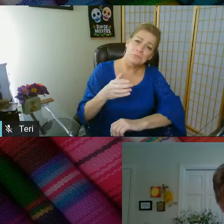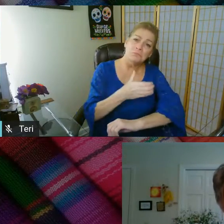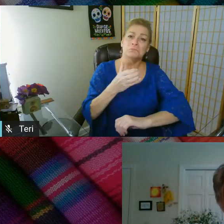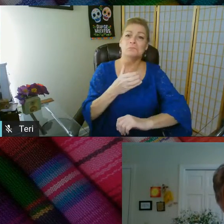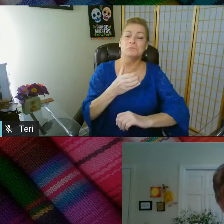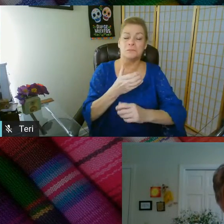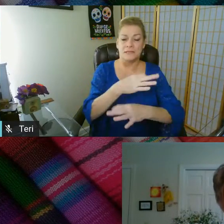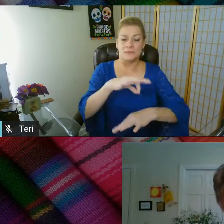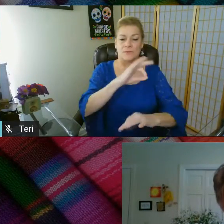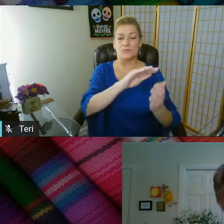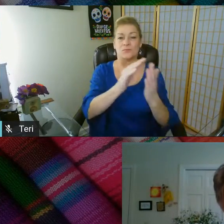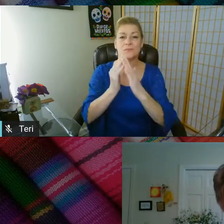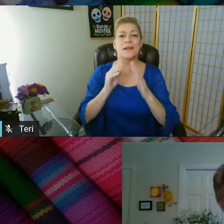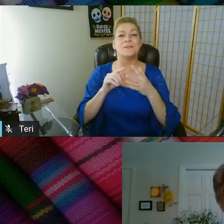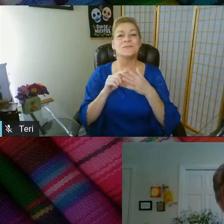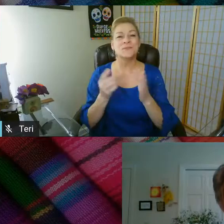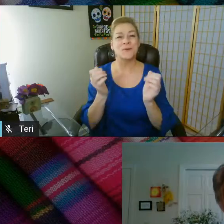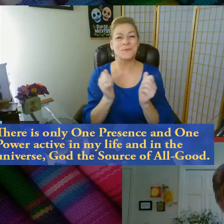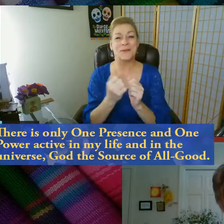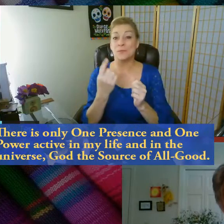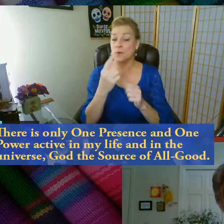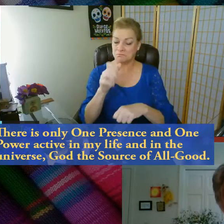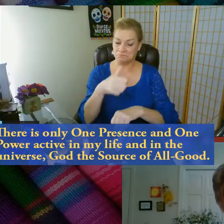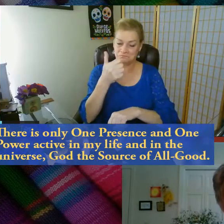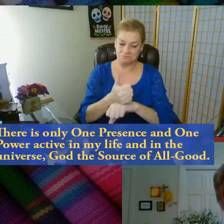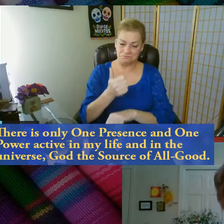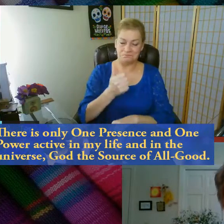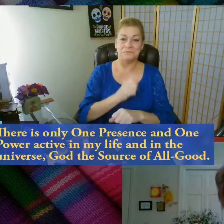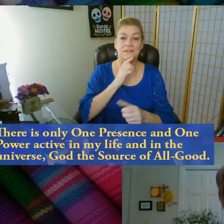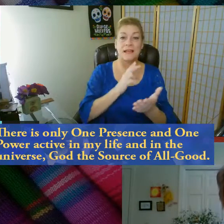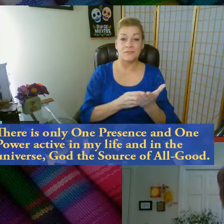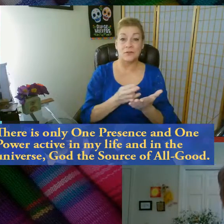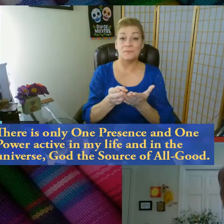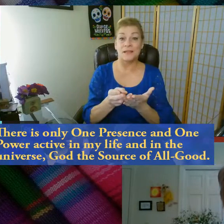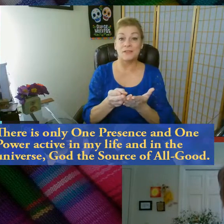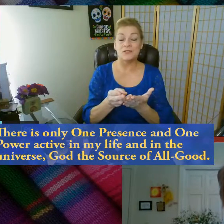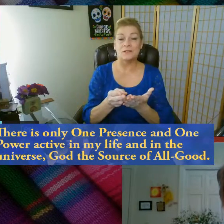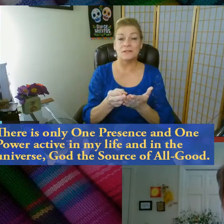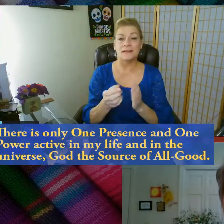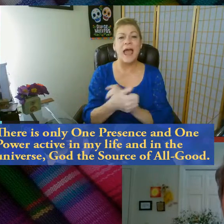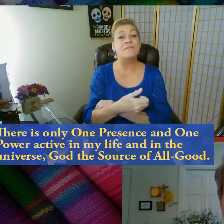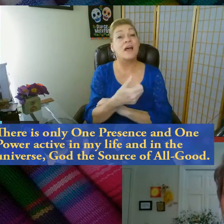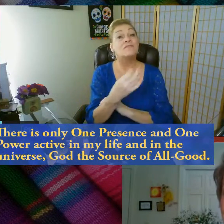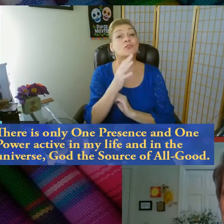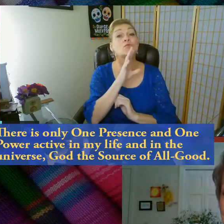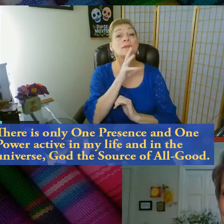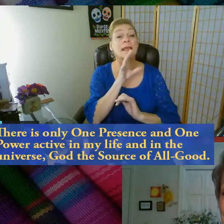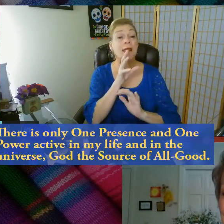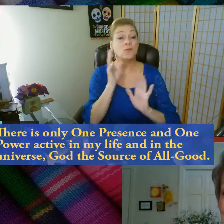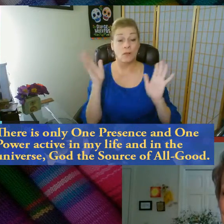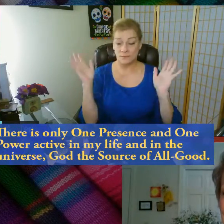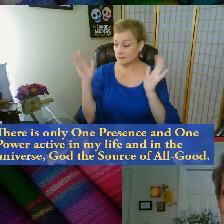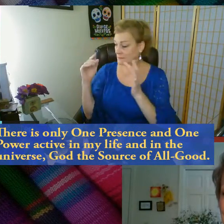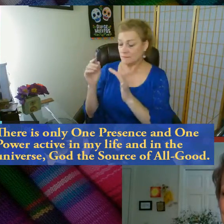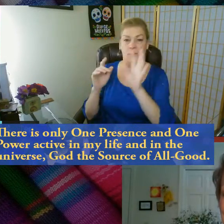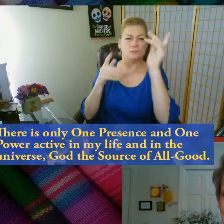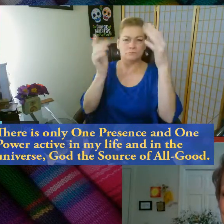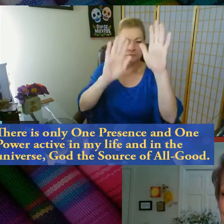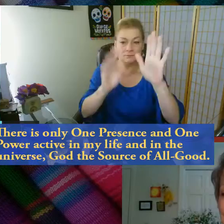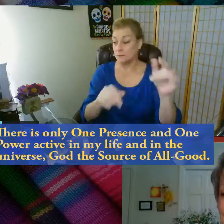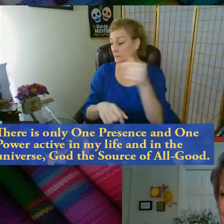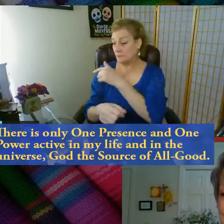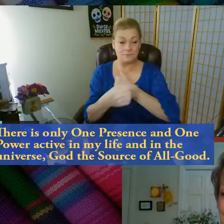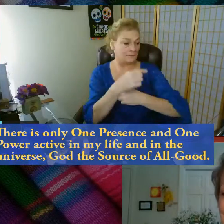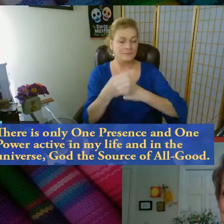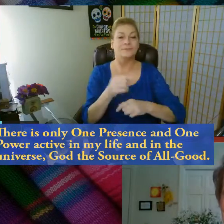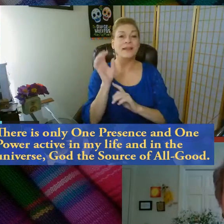let's begin with one of our foundational affirmations. I have a few candles lit around me. This one is going to, this side. This